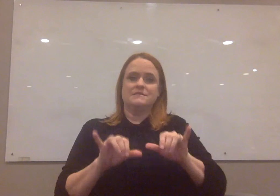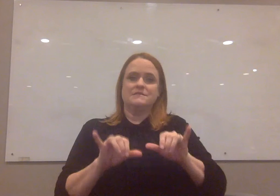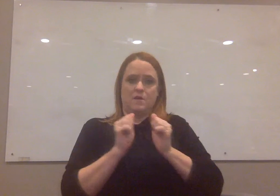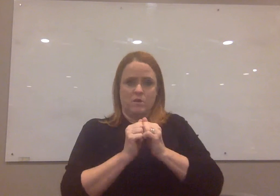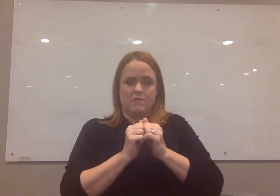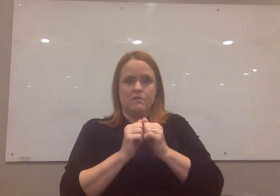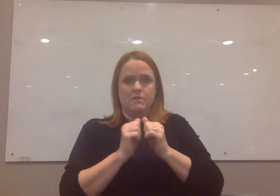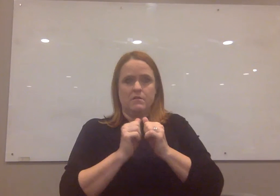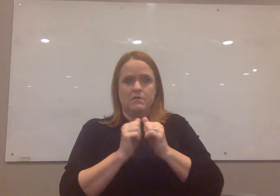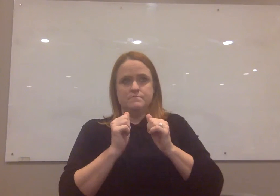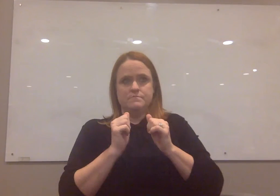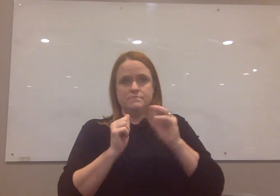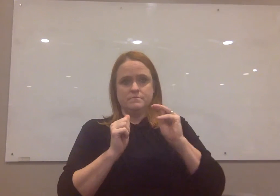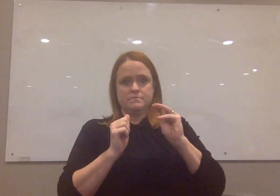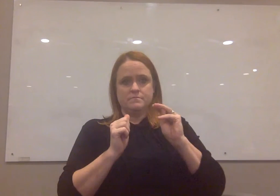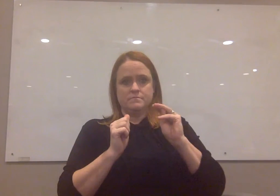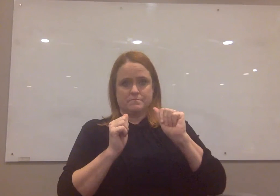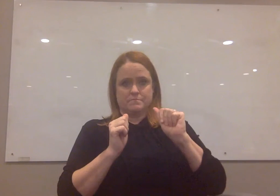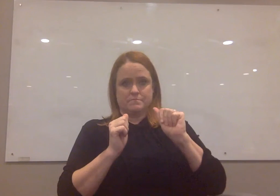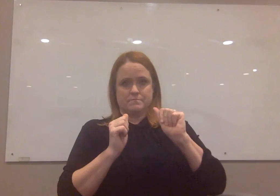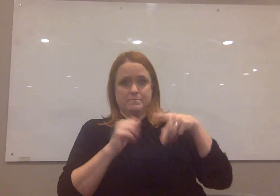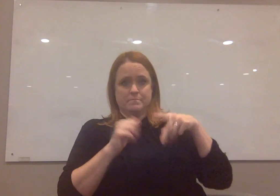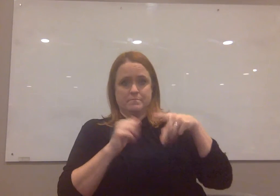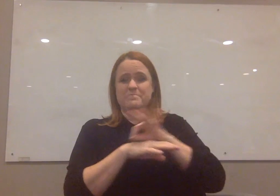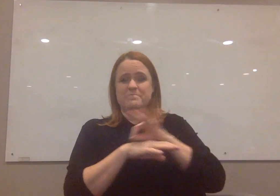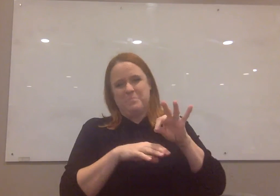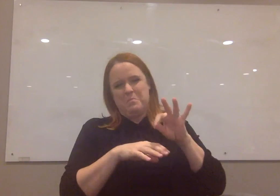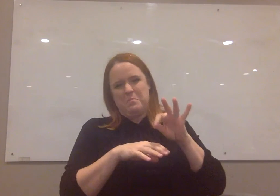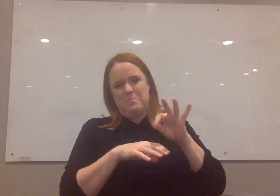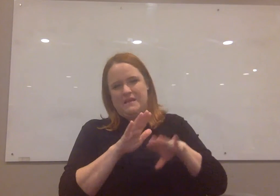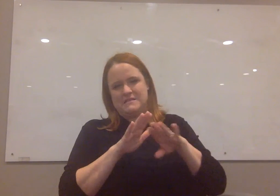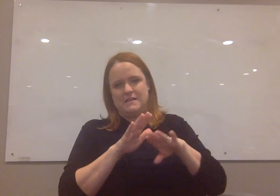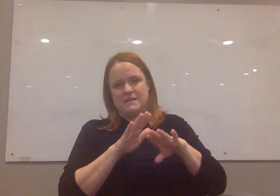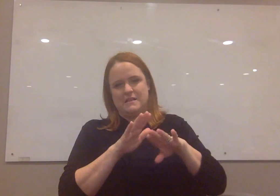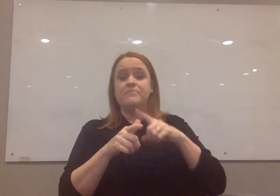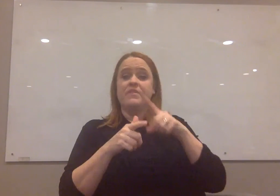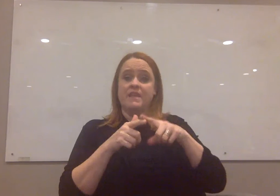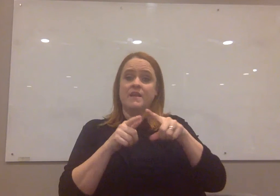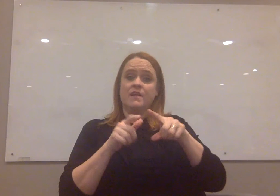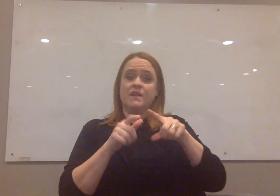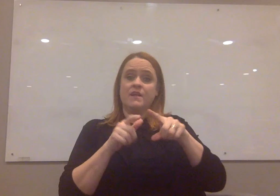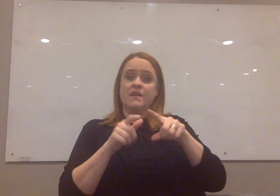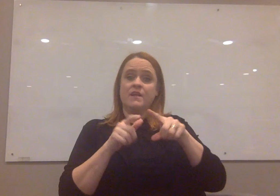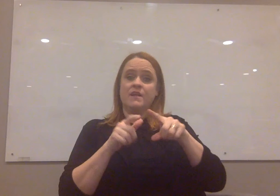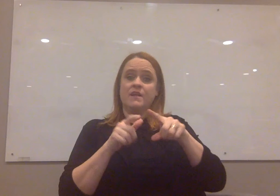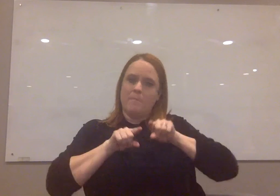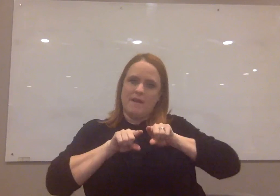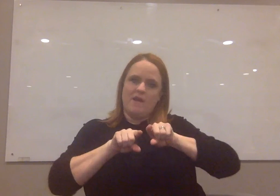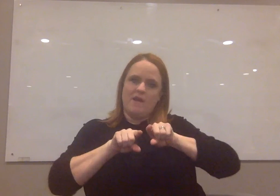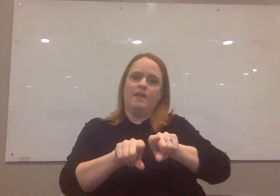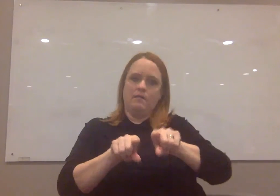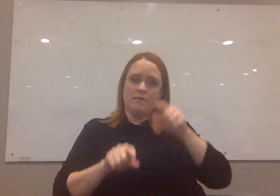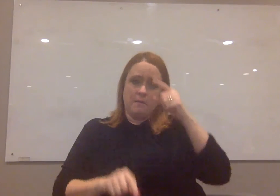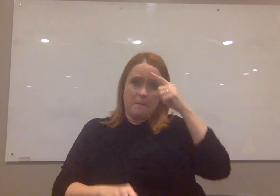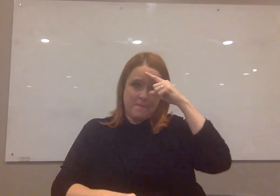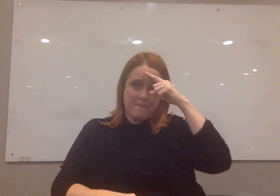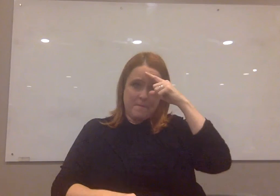a map function, basically, then you can go parallel. Right. Because